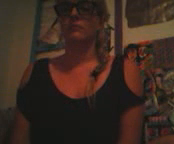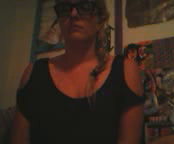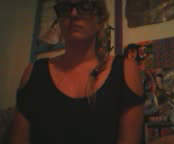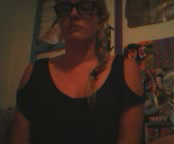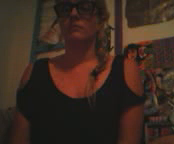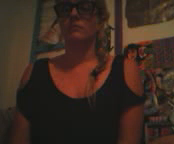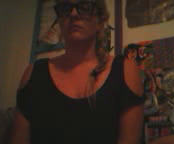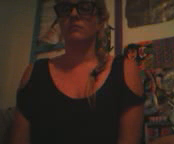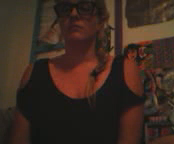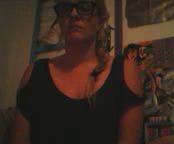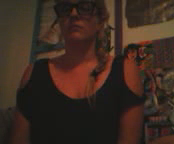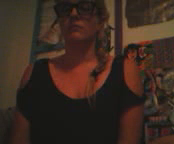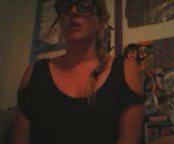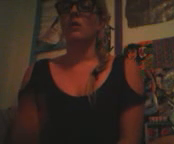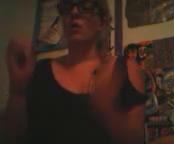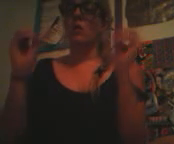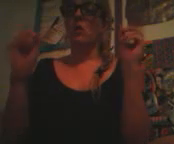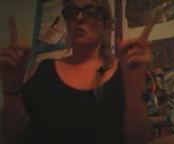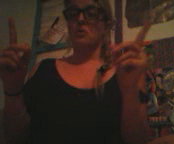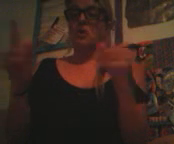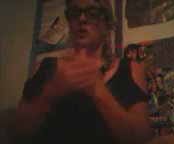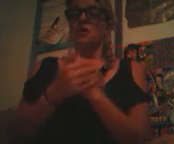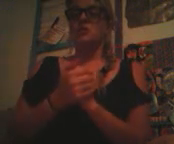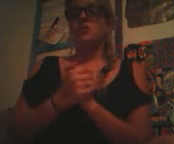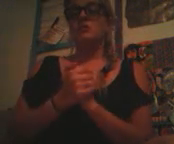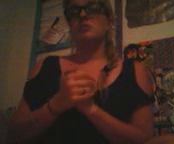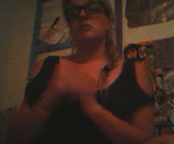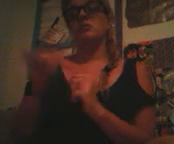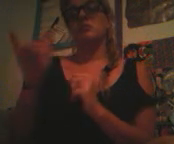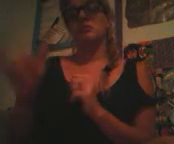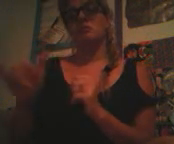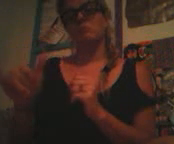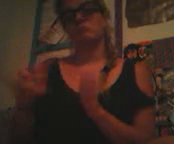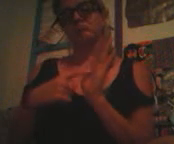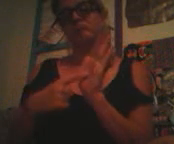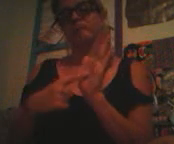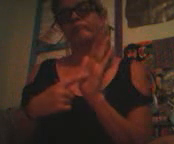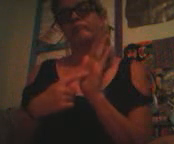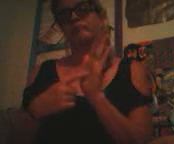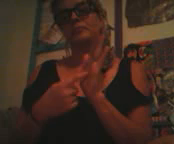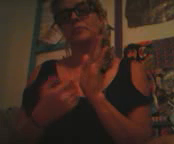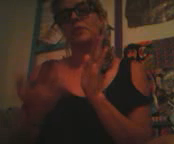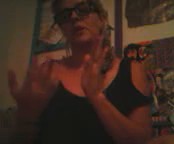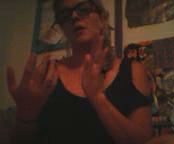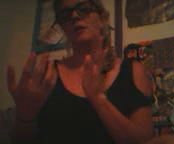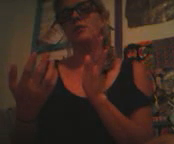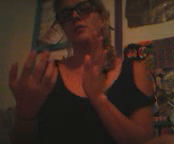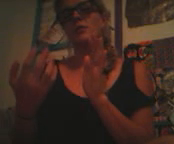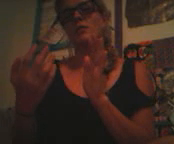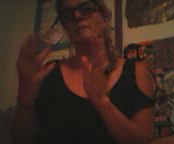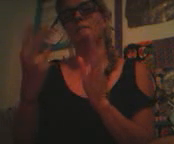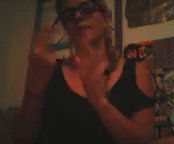Okay guys, this one has a compound and a compound. And it appears that aluminum and lithium are trading